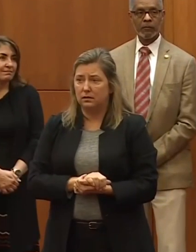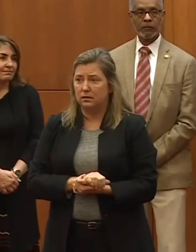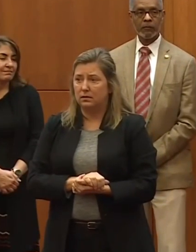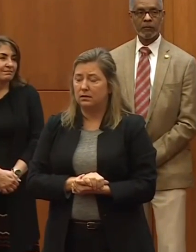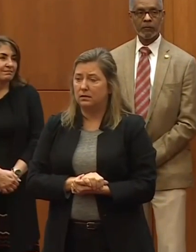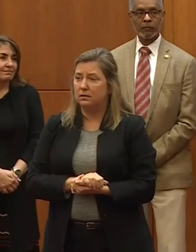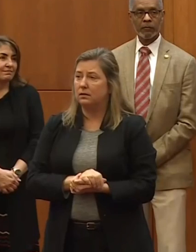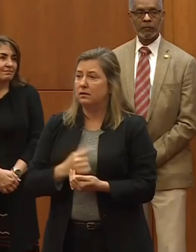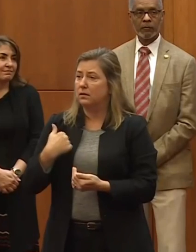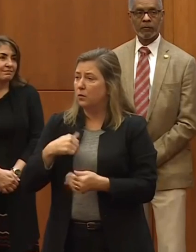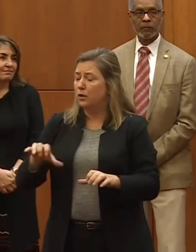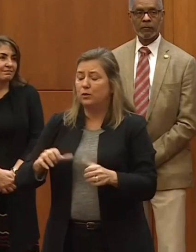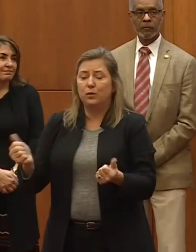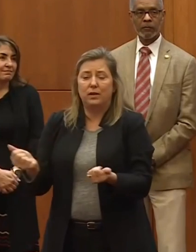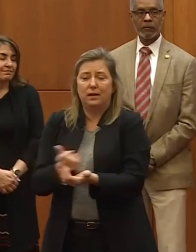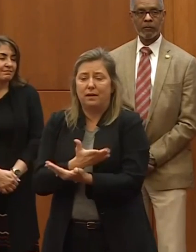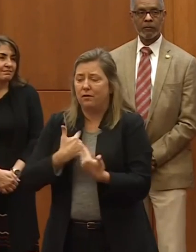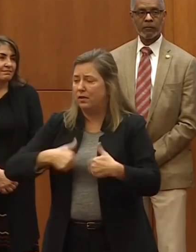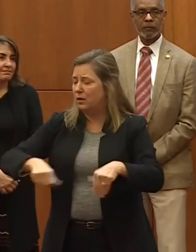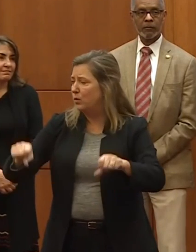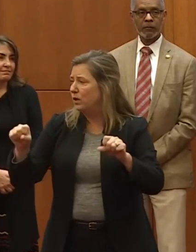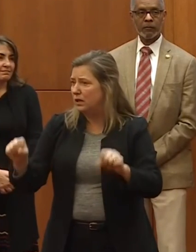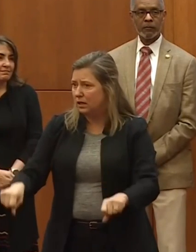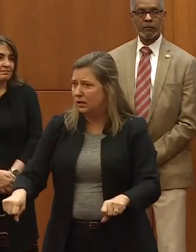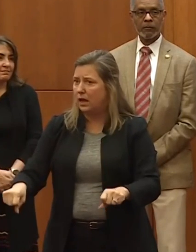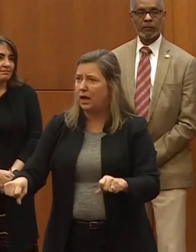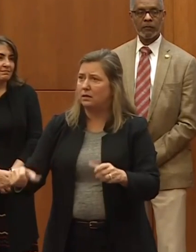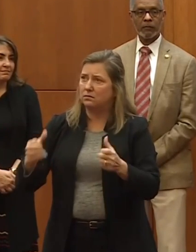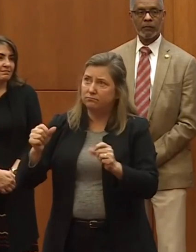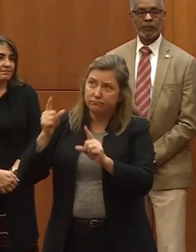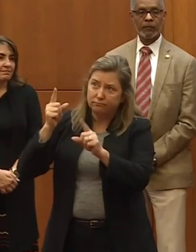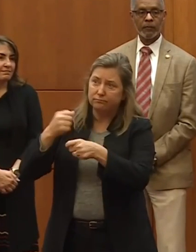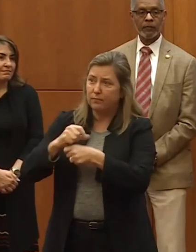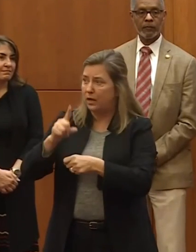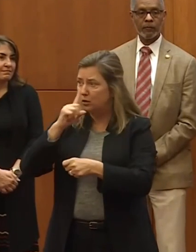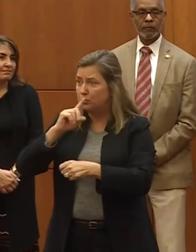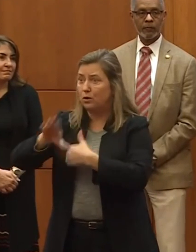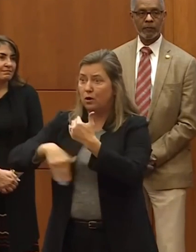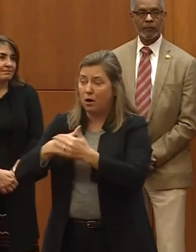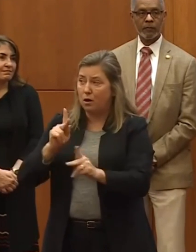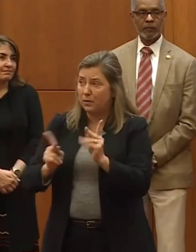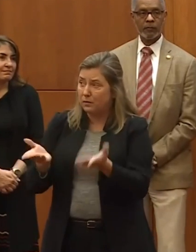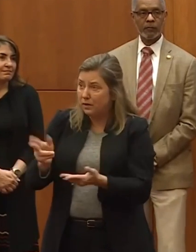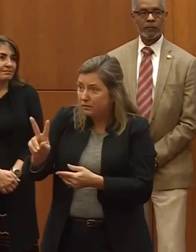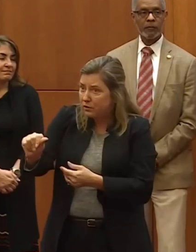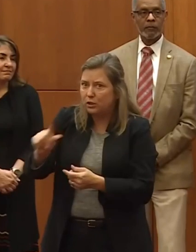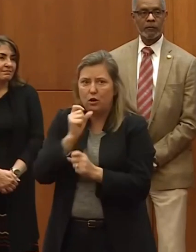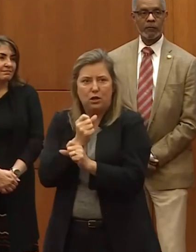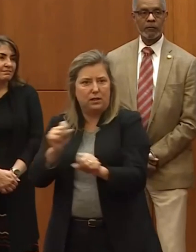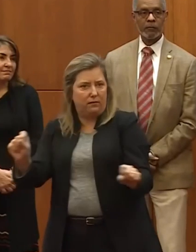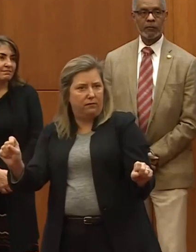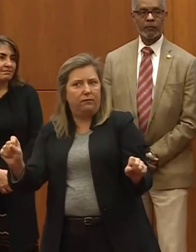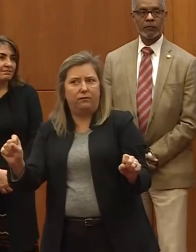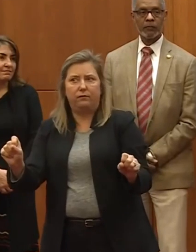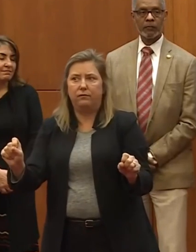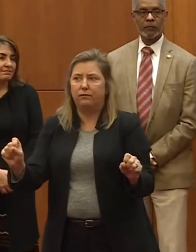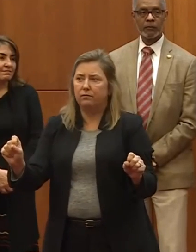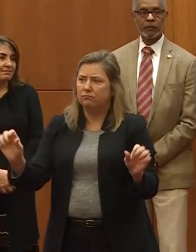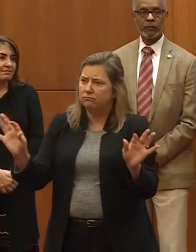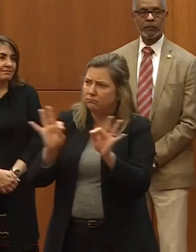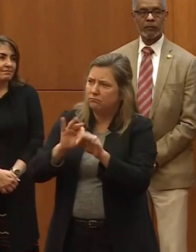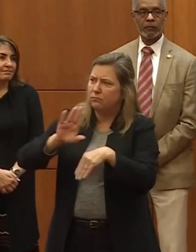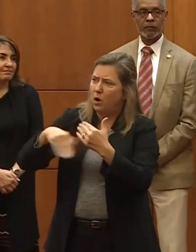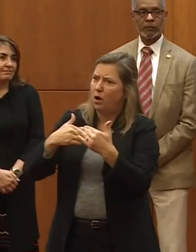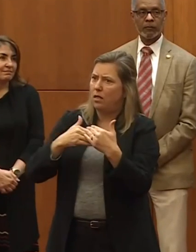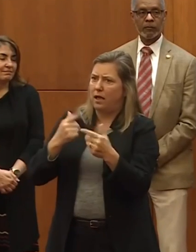We are doing everything that we can to make sure that all Virginians are safe, to make sure that all Virginians have